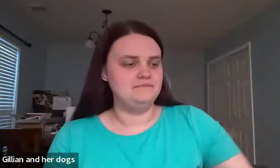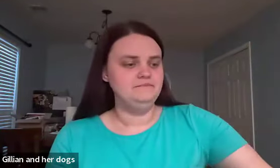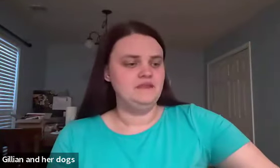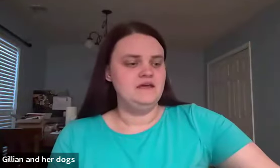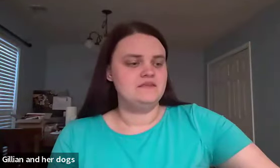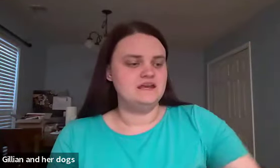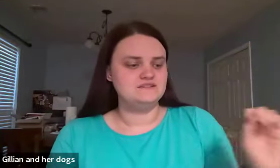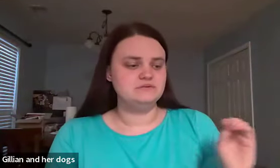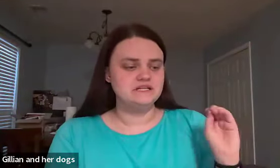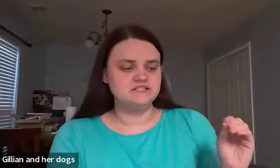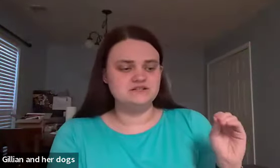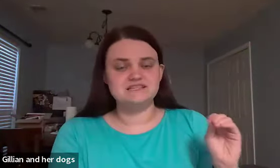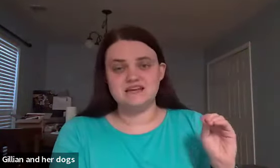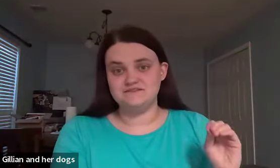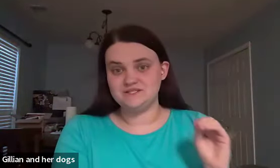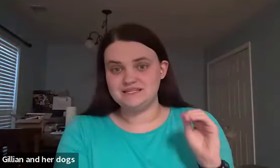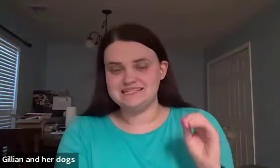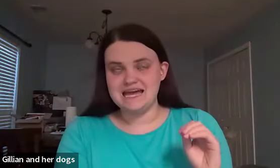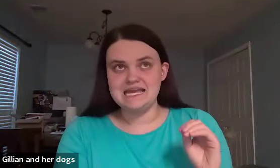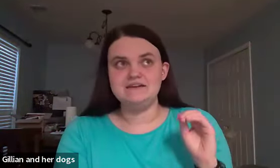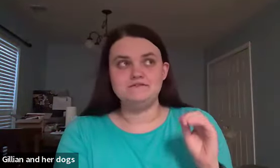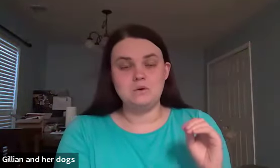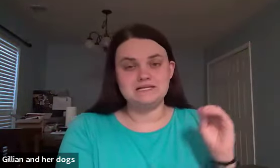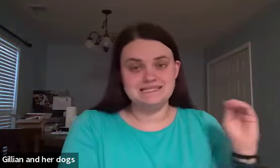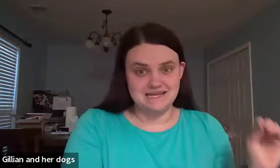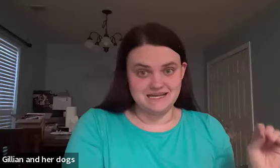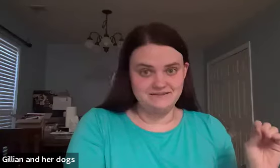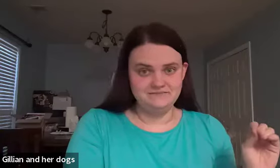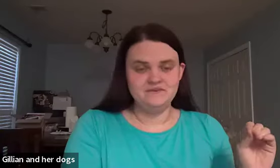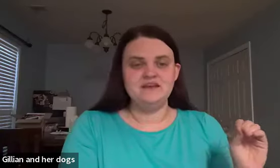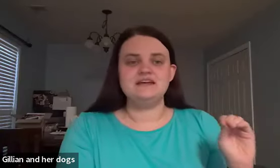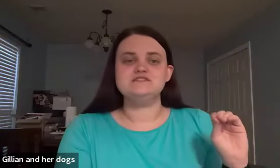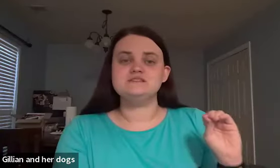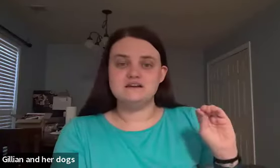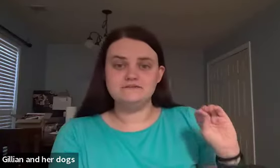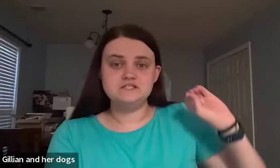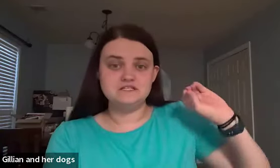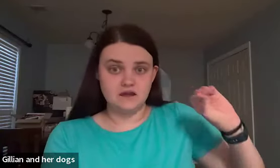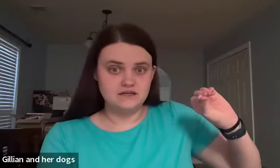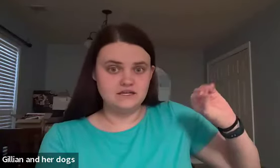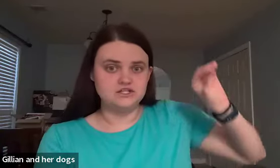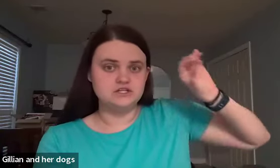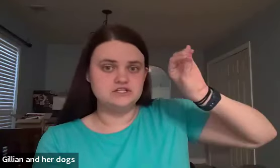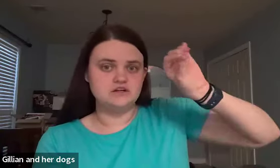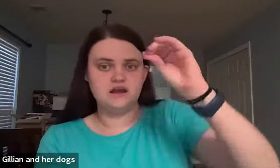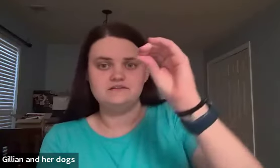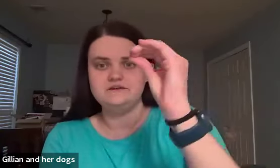Okay. The next one we're going to do is the sign for sun. And so the sign for sun is you're going to start kind of like